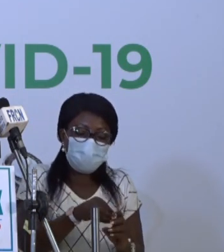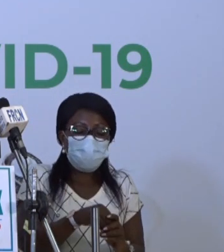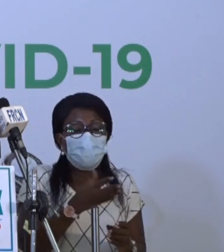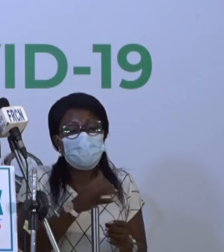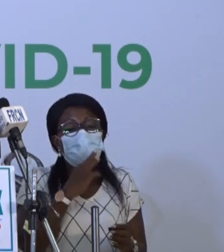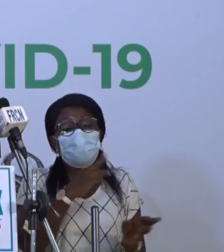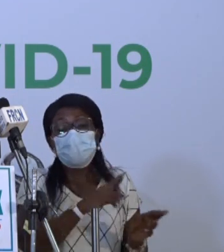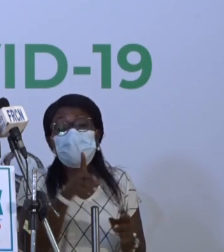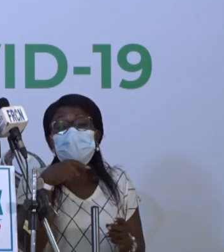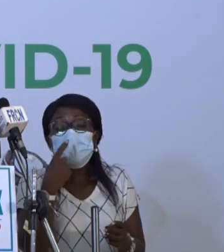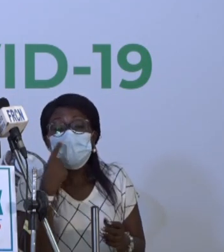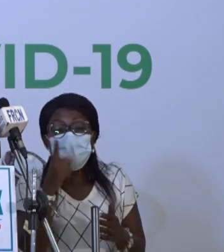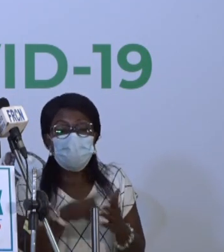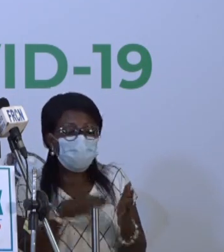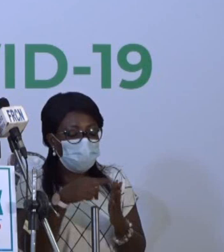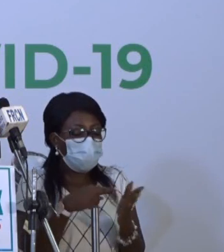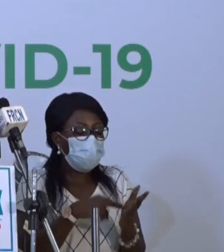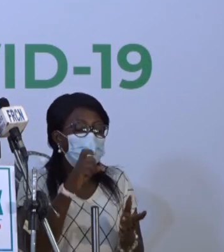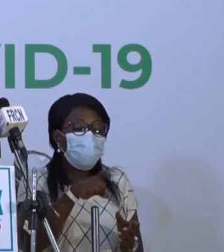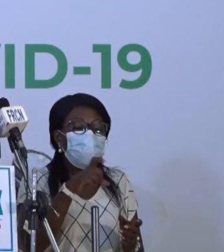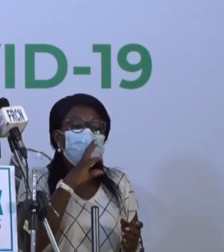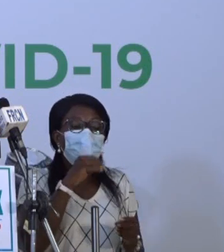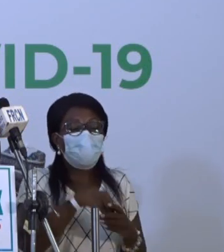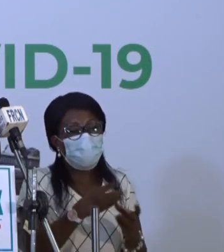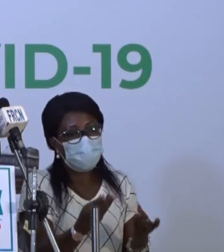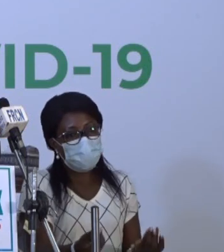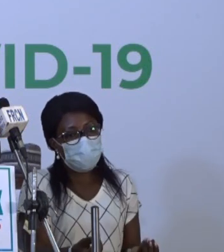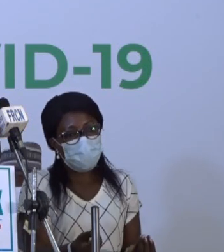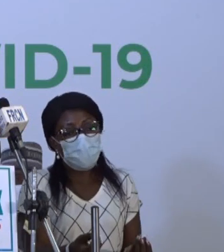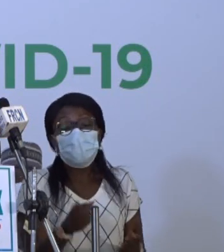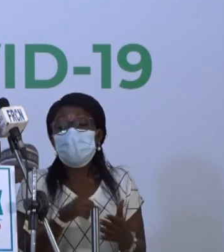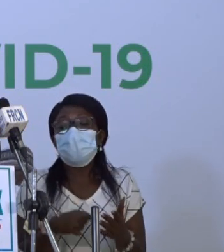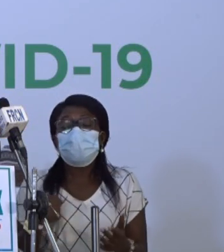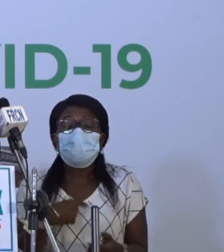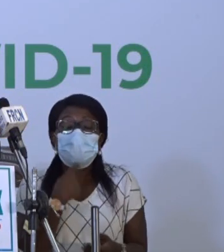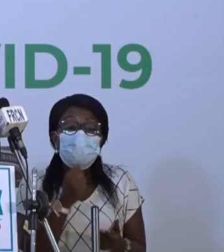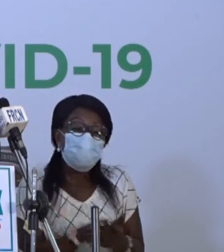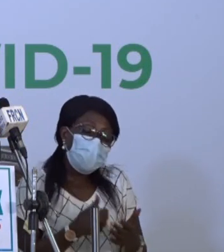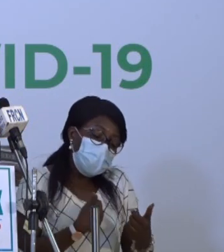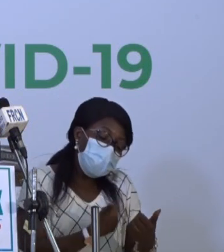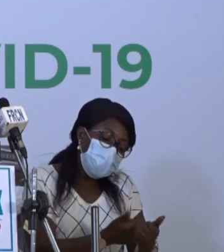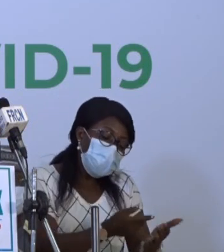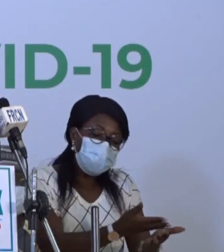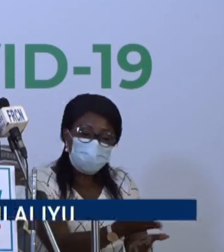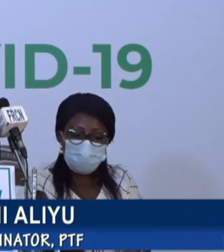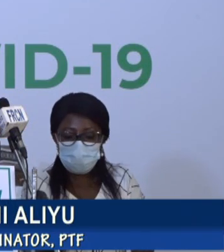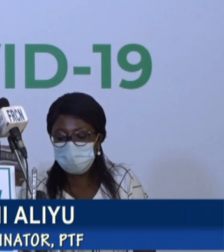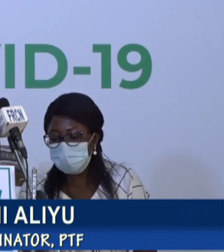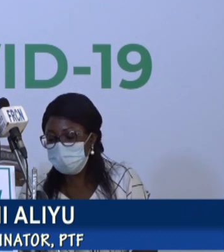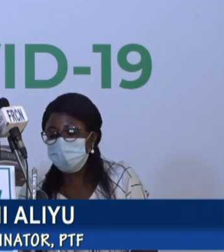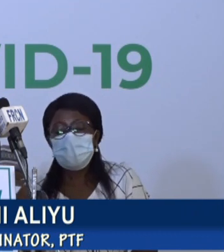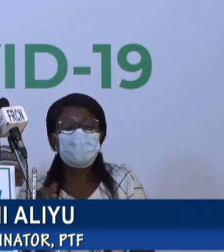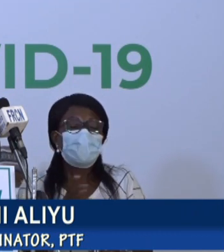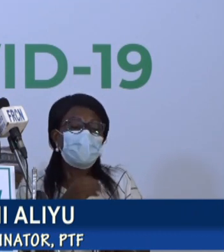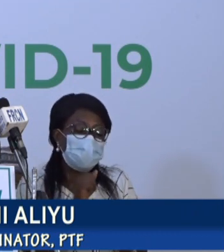That's a decision of the state authorities. All we are saying is, here are the guidelines. We want it to be staggered. We want you to do